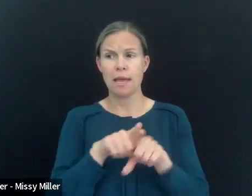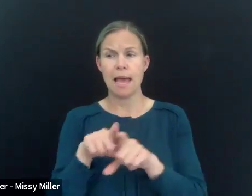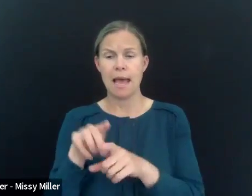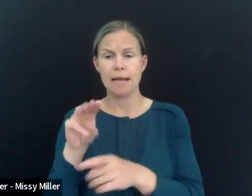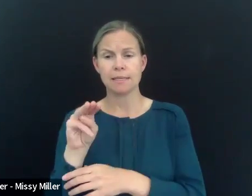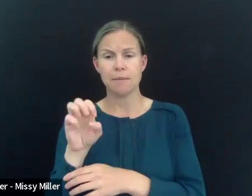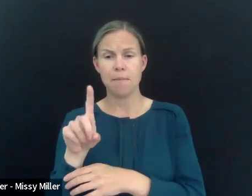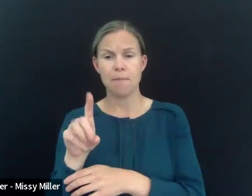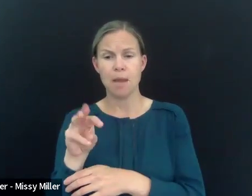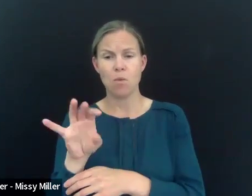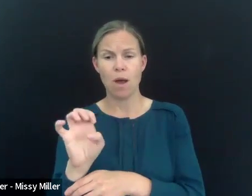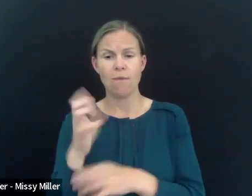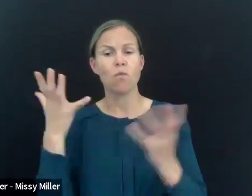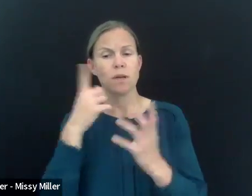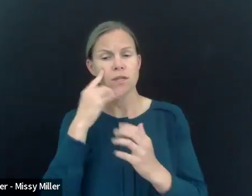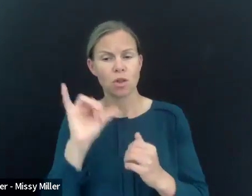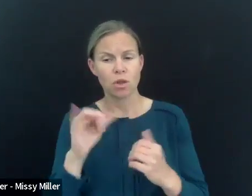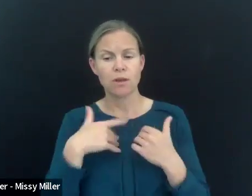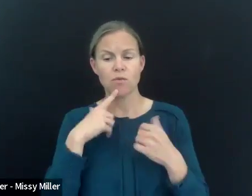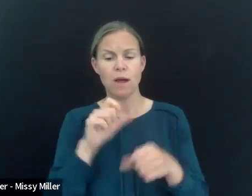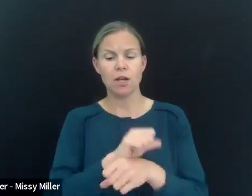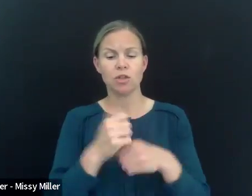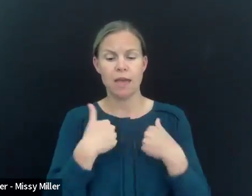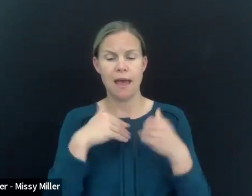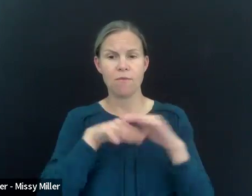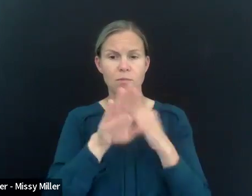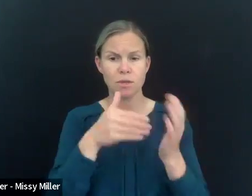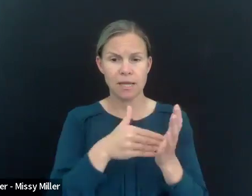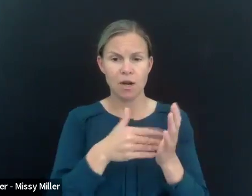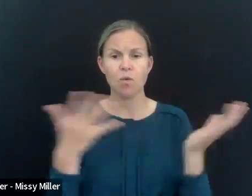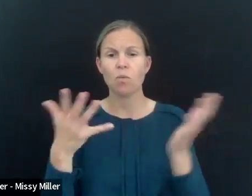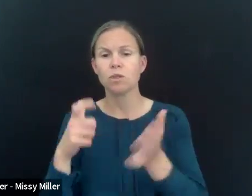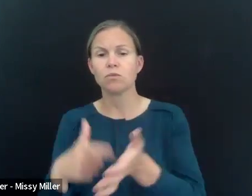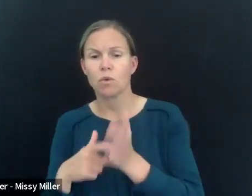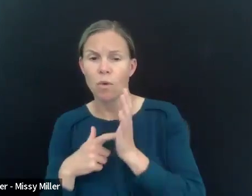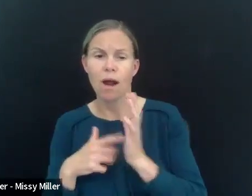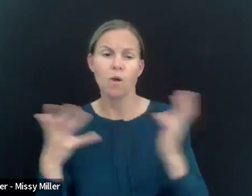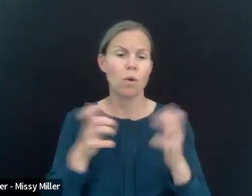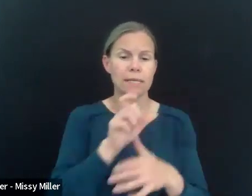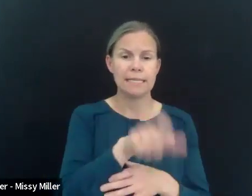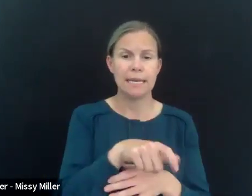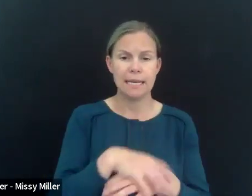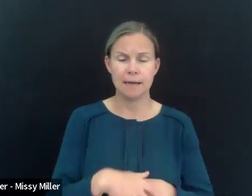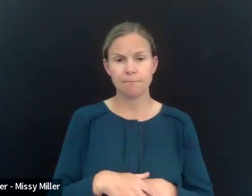look like to actually have a birth center, and what does that, what does that require? What does it need? But also thinking about it as